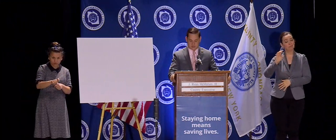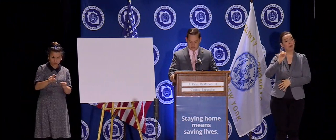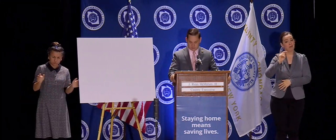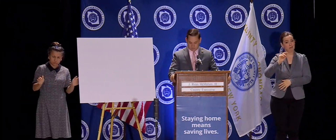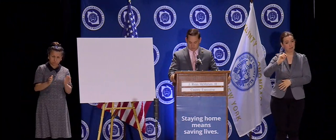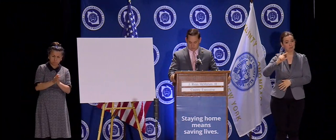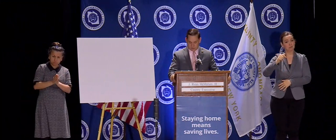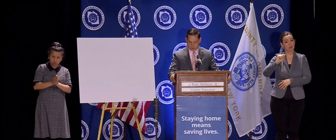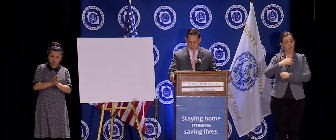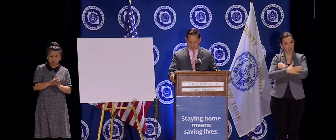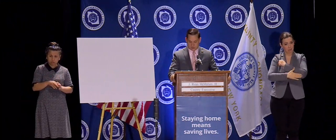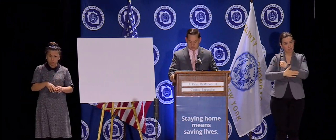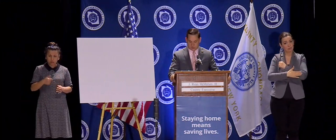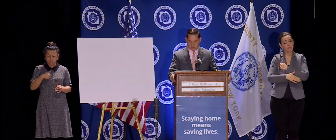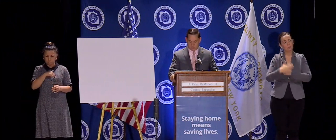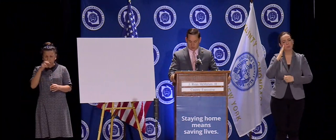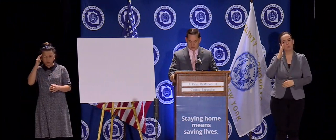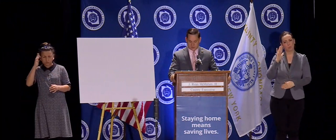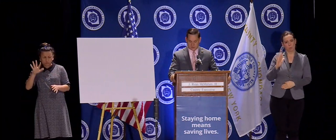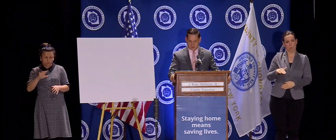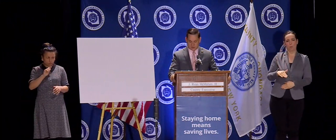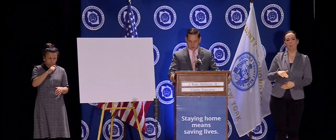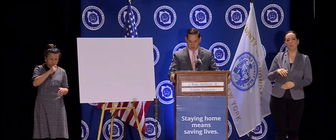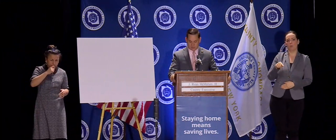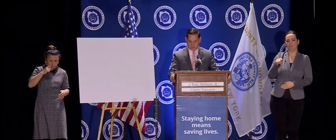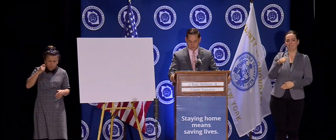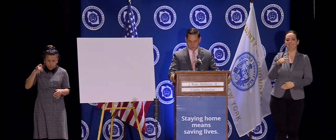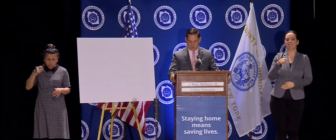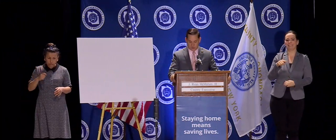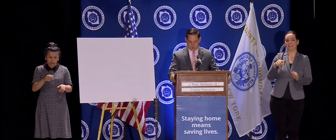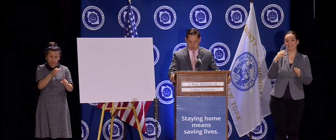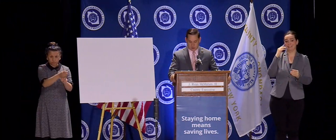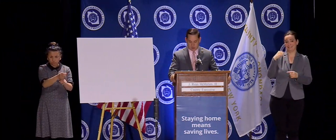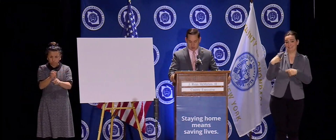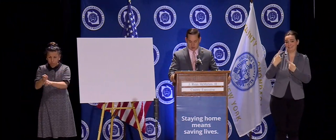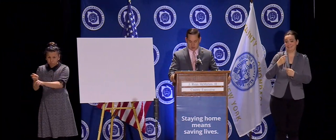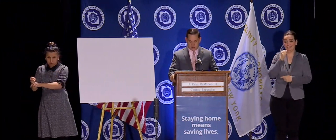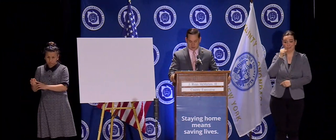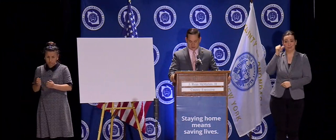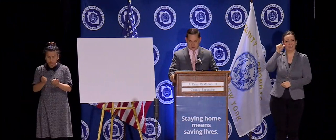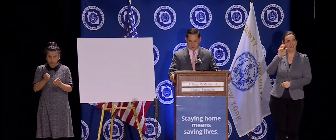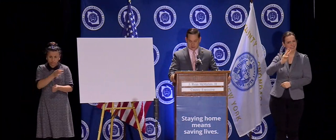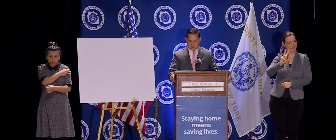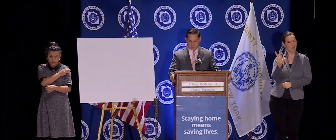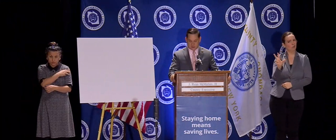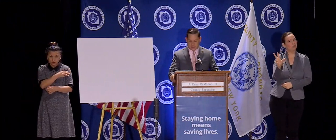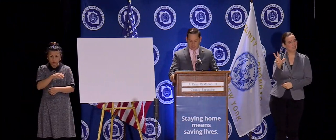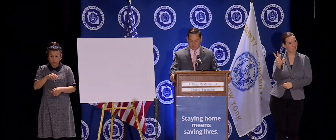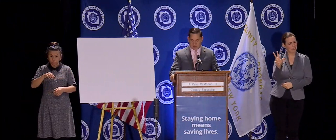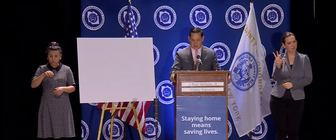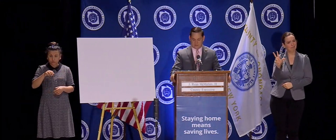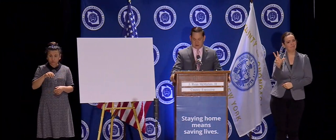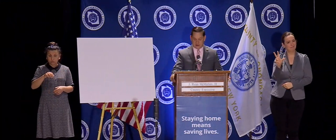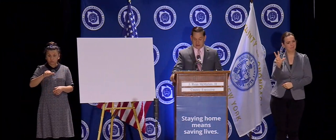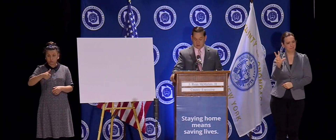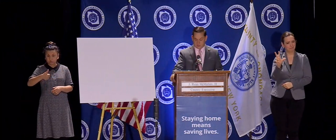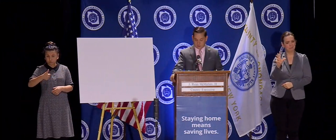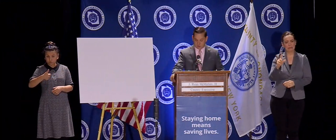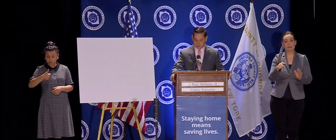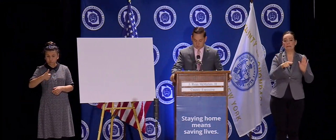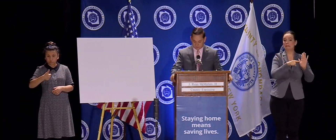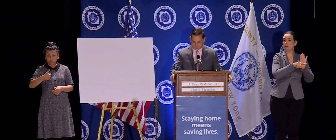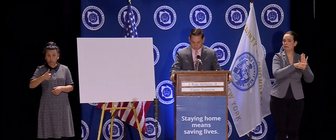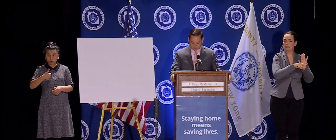kind of testing. That's 63 more cases since yesterday, and 17,995